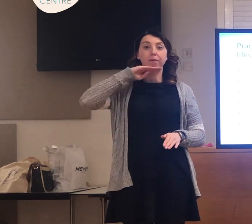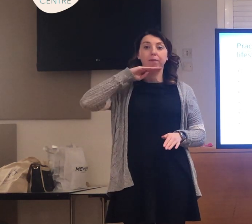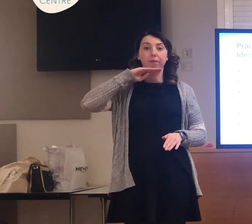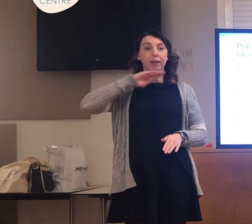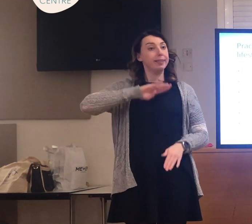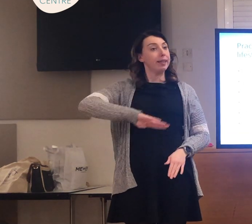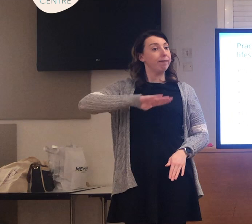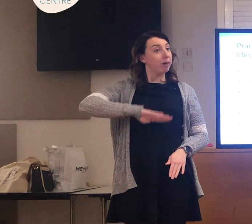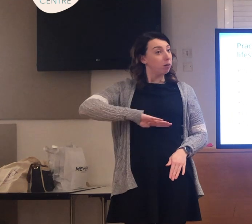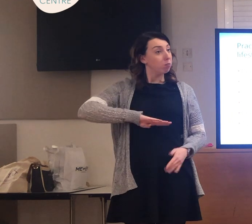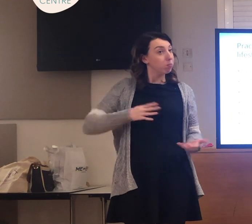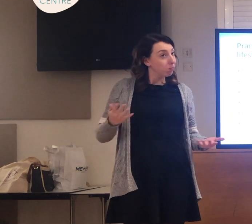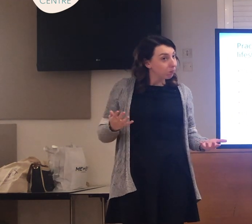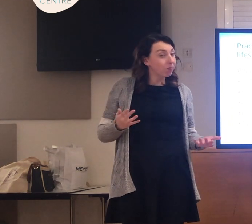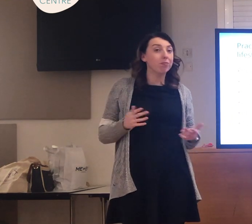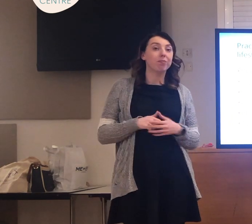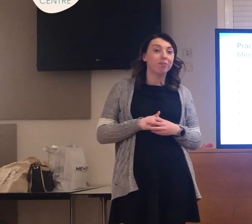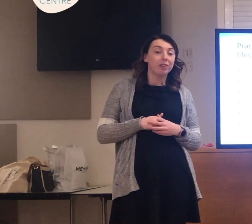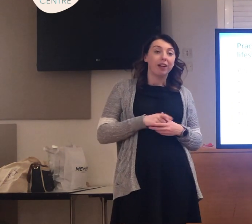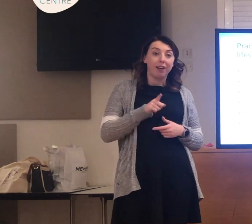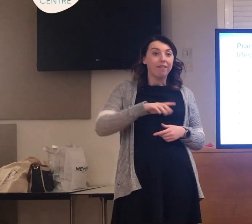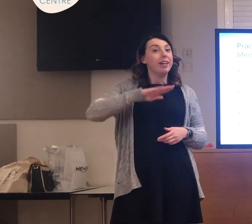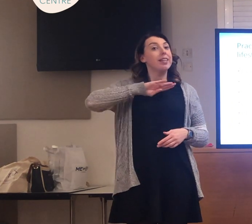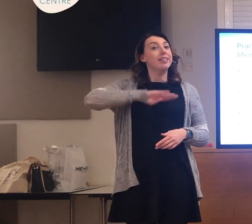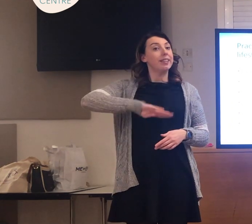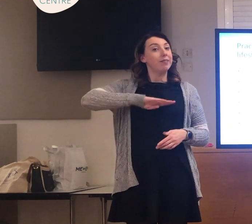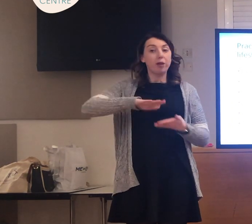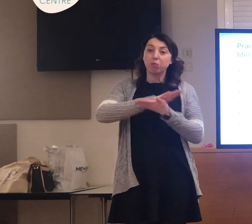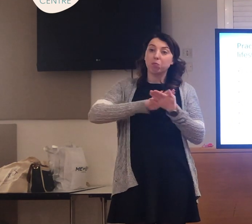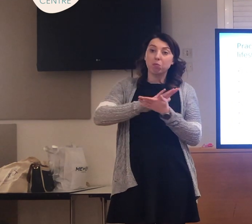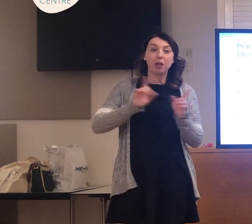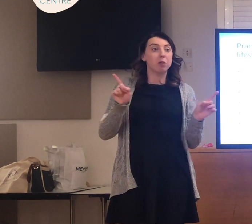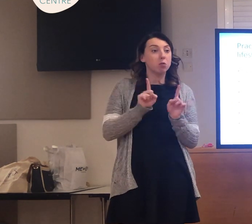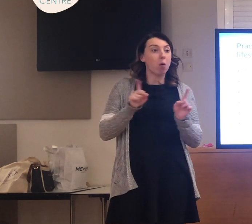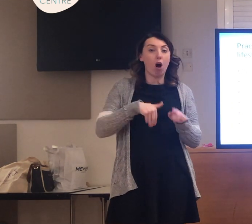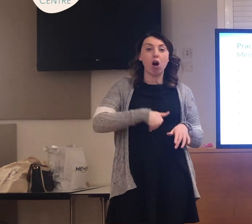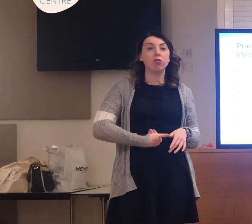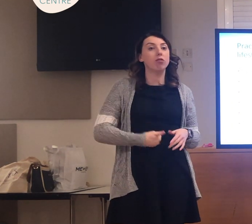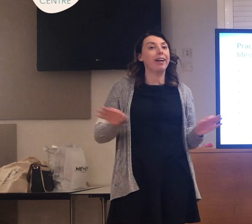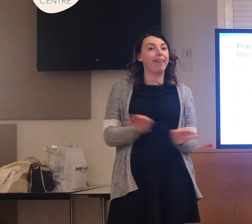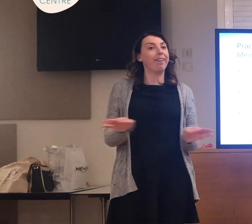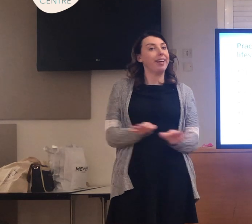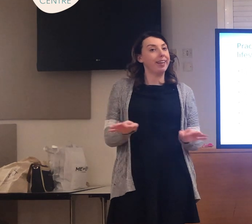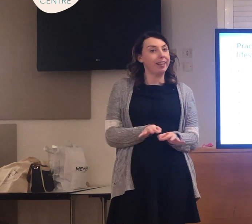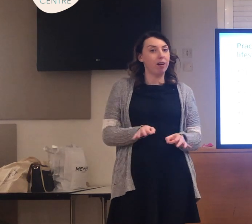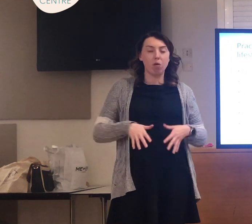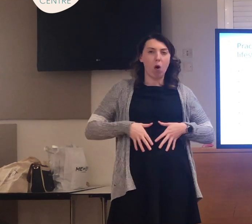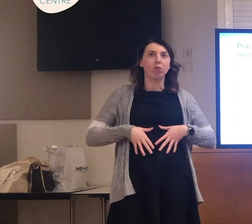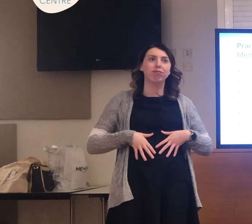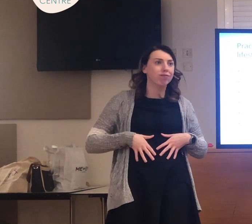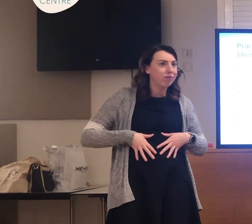satisfied? And all satisfied is no longer hungry. It